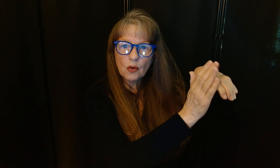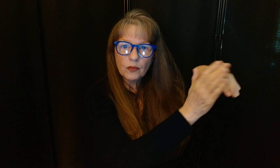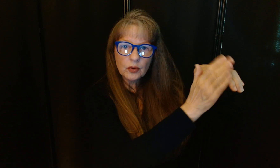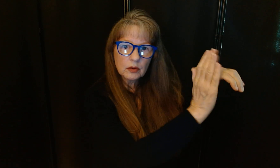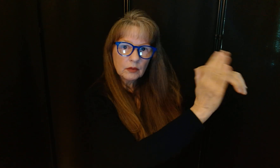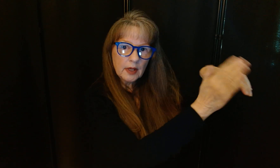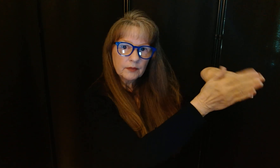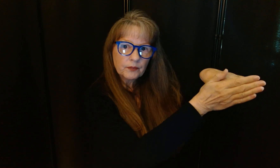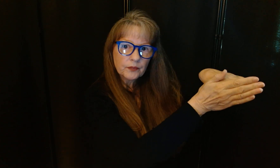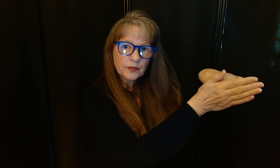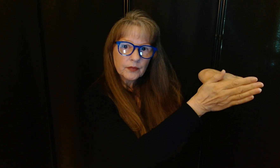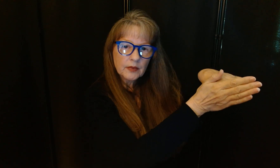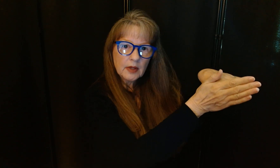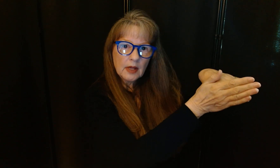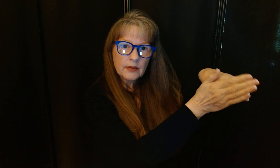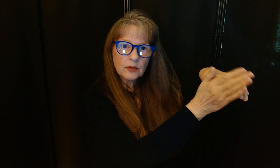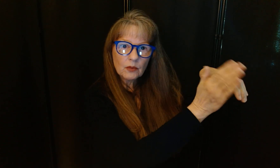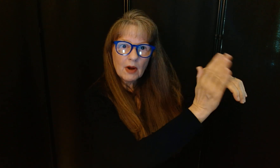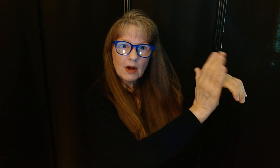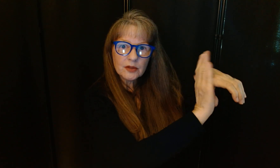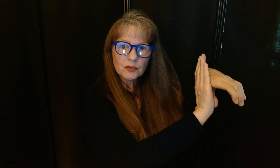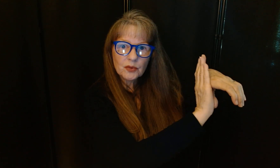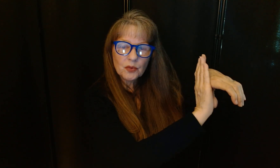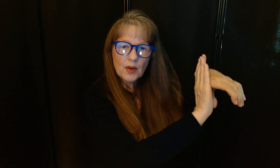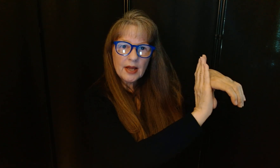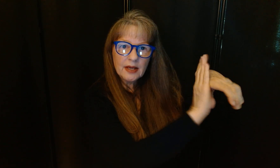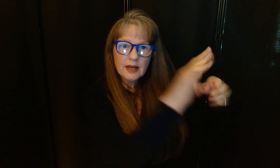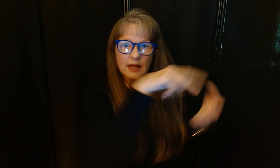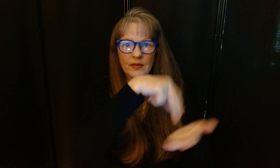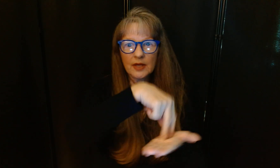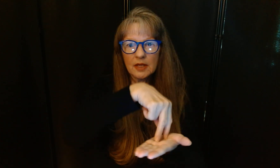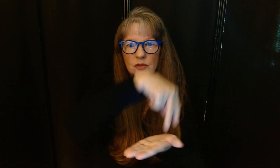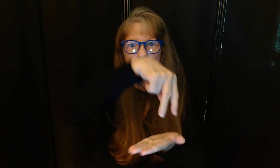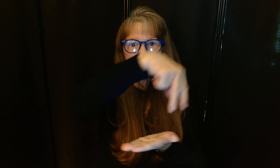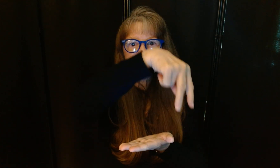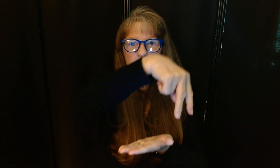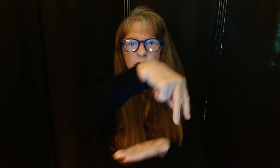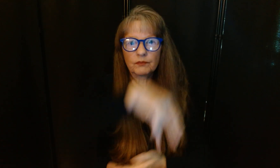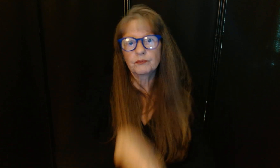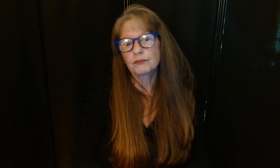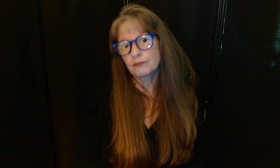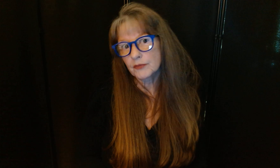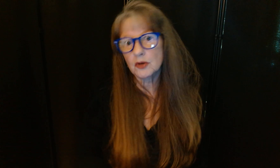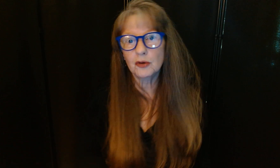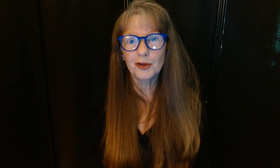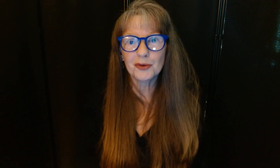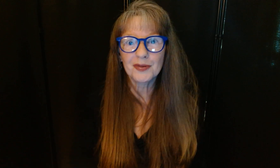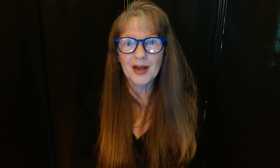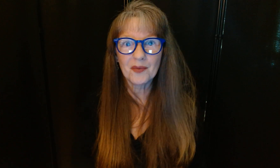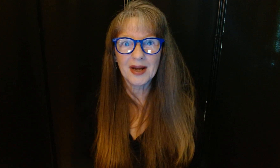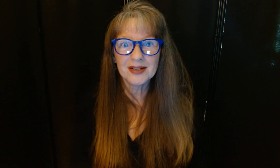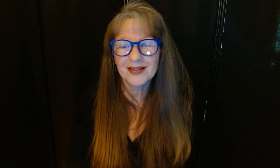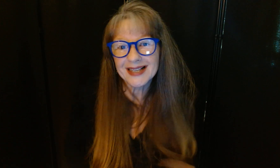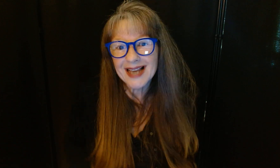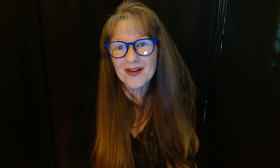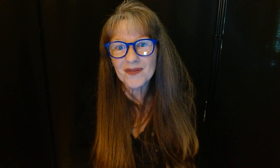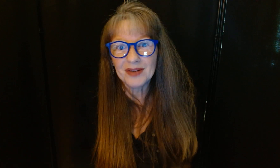over, right? And then the rock is rolled away, and then he is risen. So you can do it that way. So that's kind of fun,